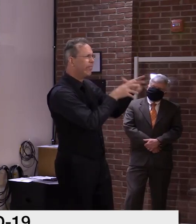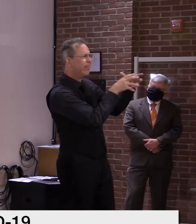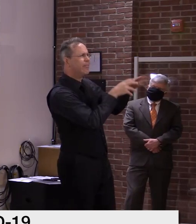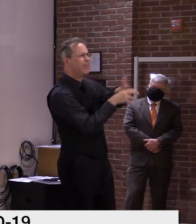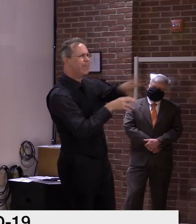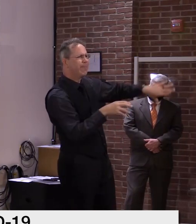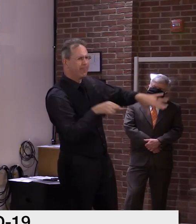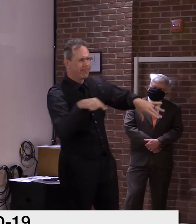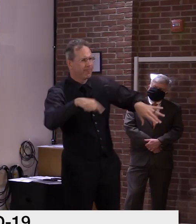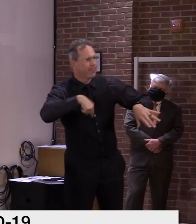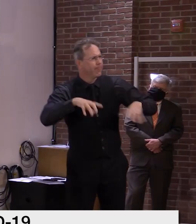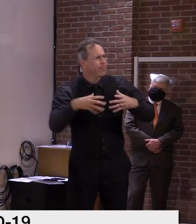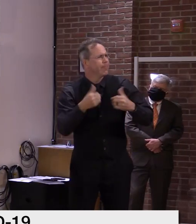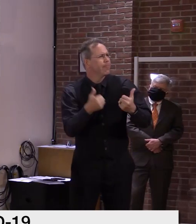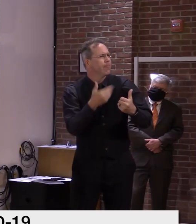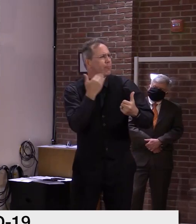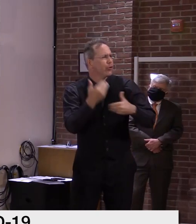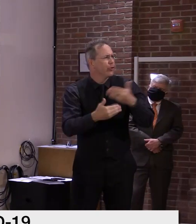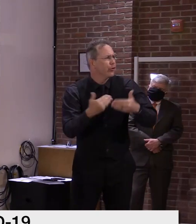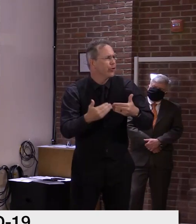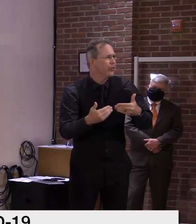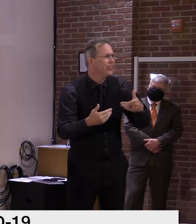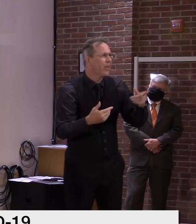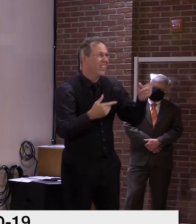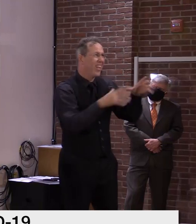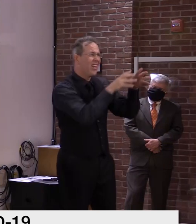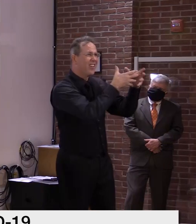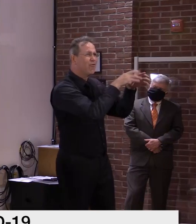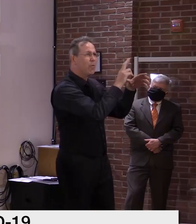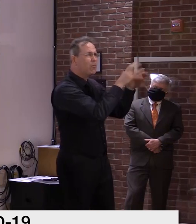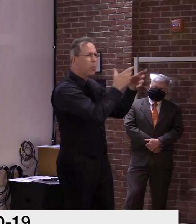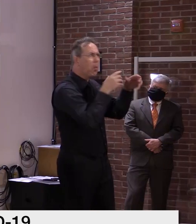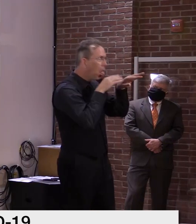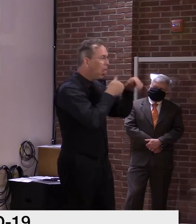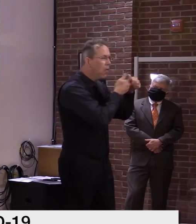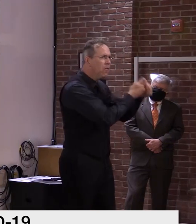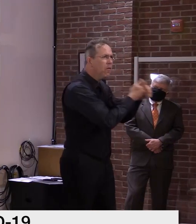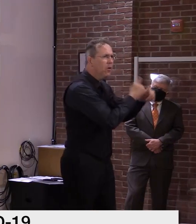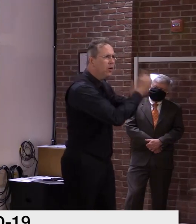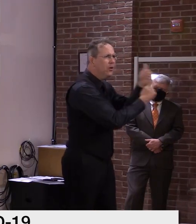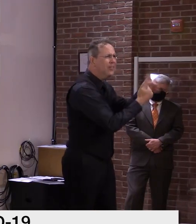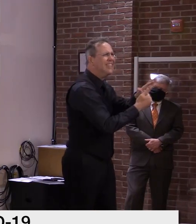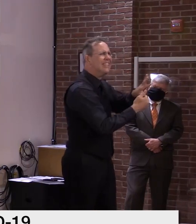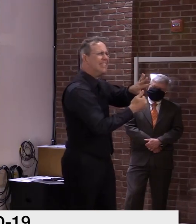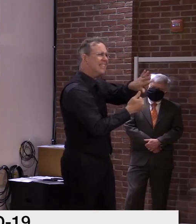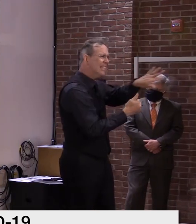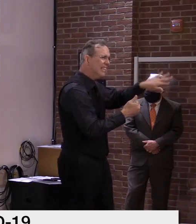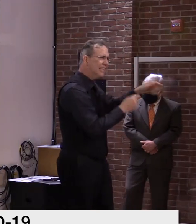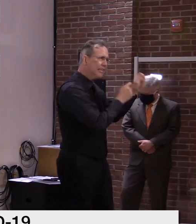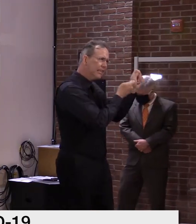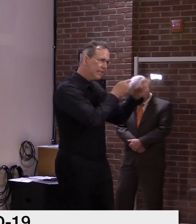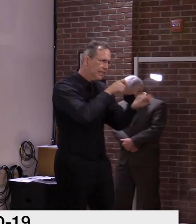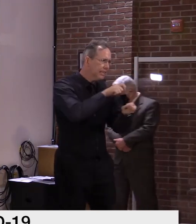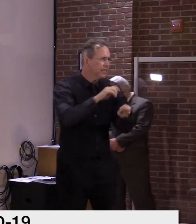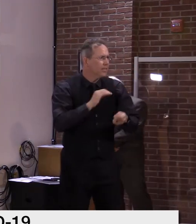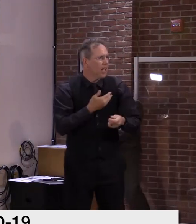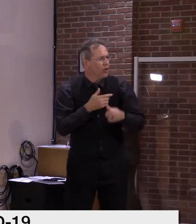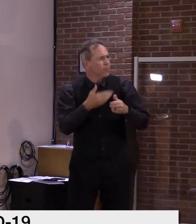maybe there's more who are silent that have the same feelings. So again,